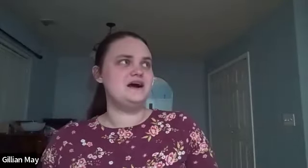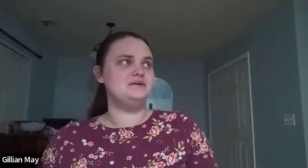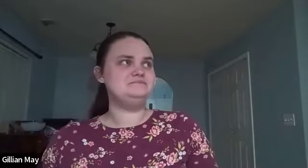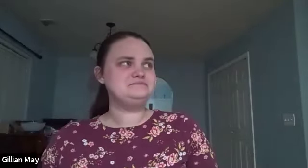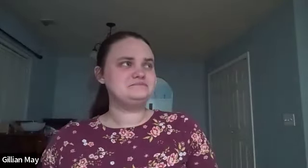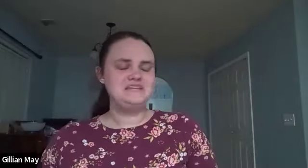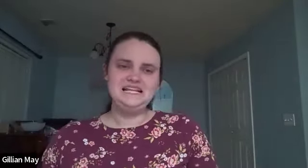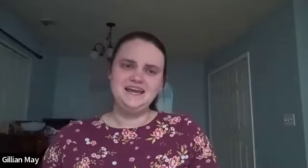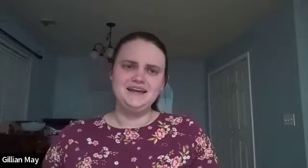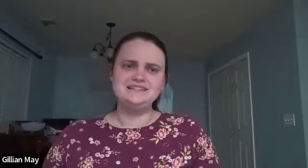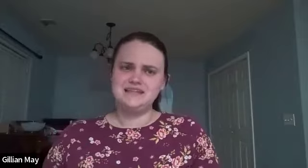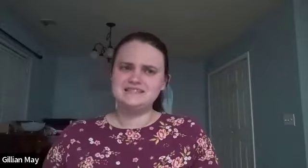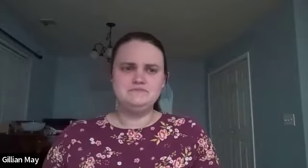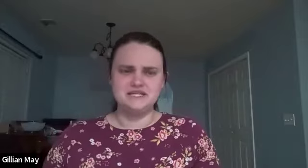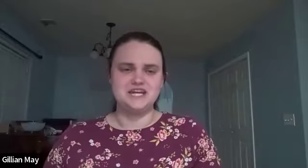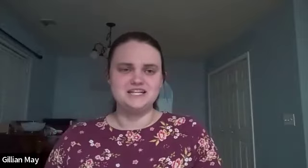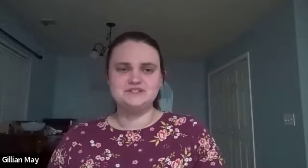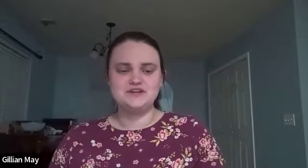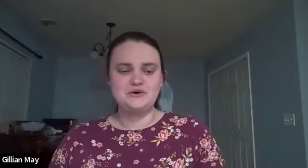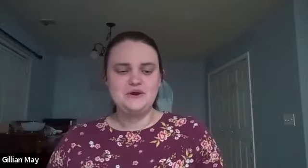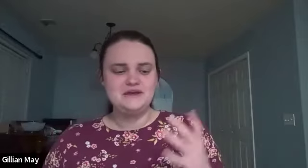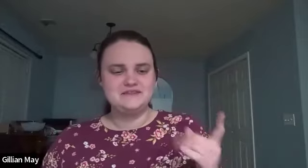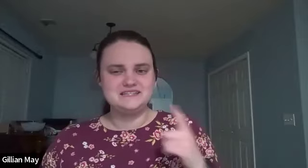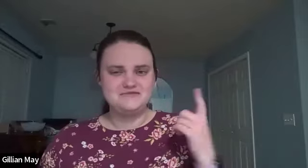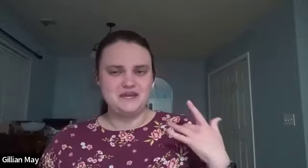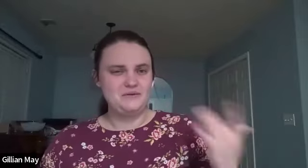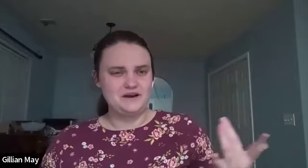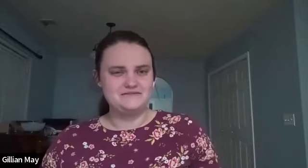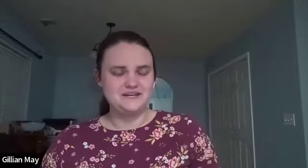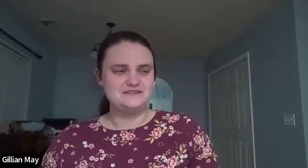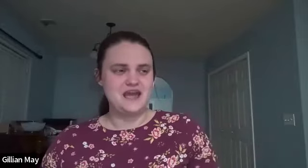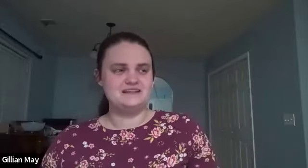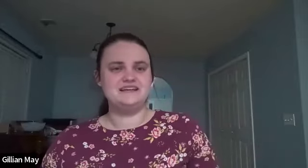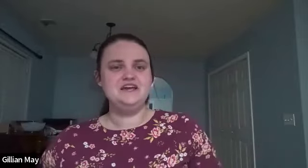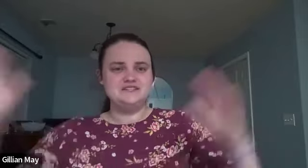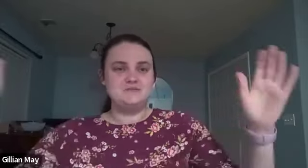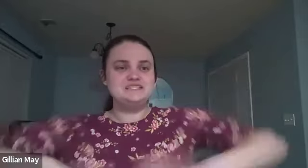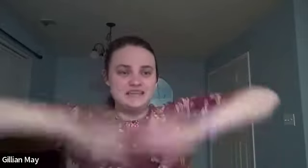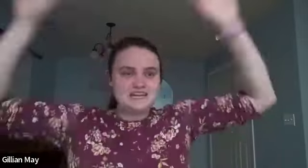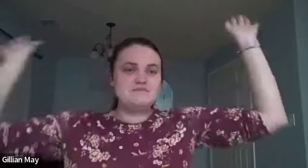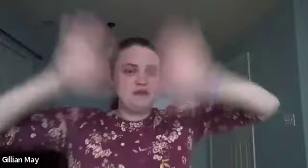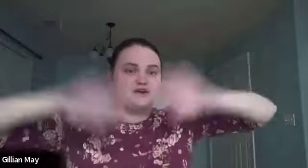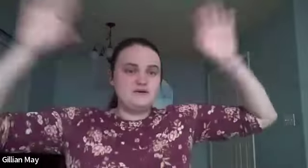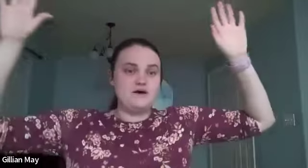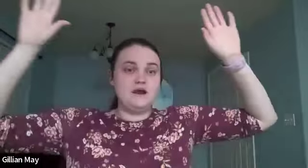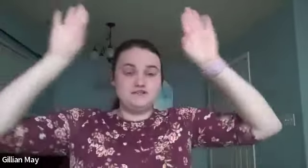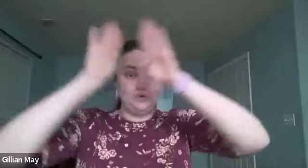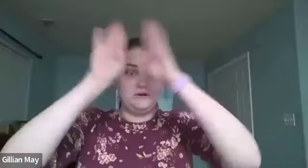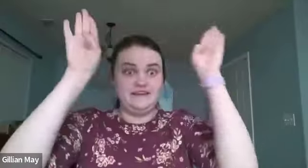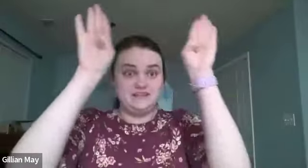And yeah, that's a big change. But so the deaf being, one of the videos they had is like someone standing in the background of a door, like the